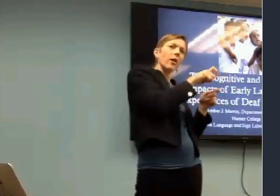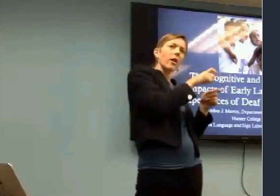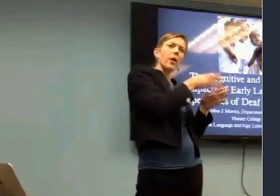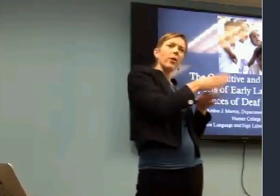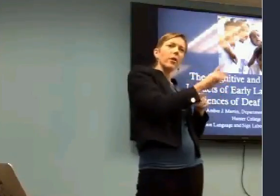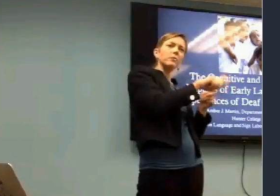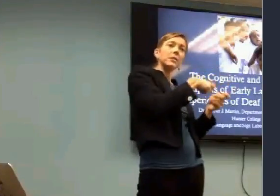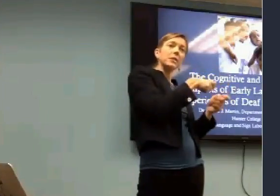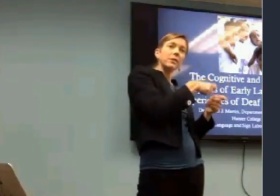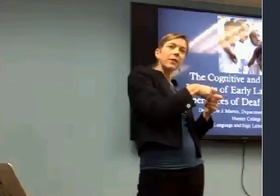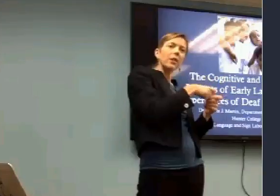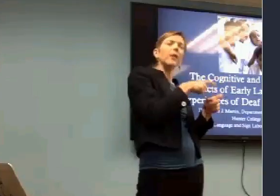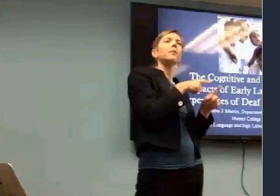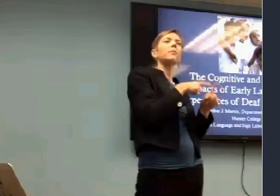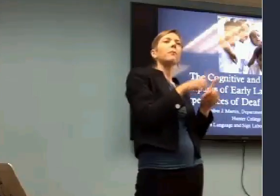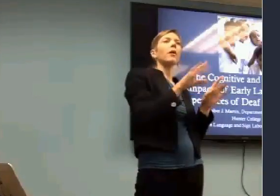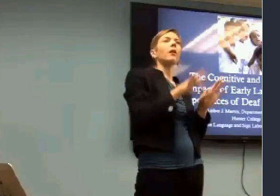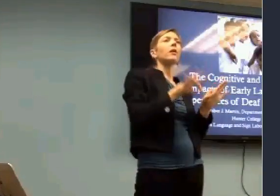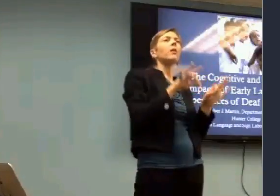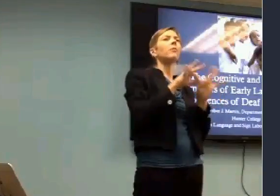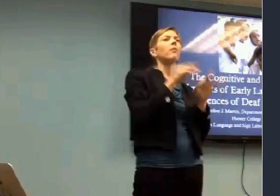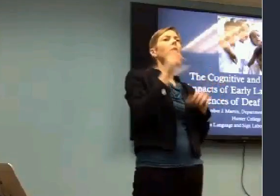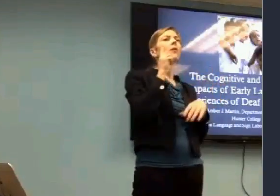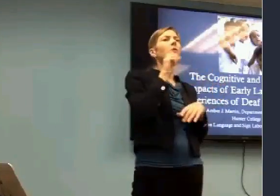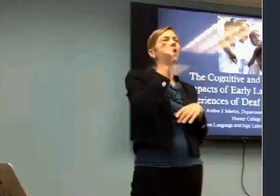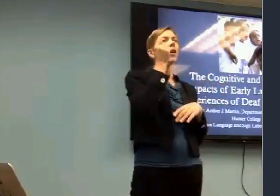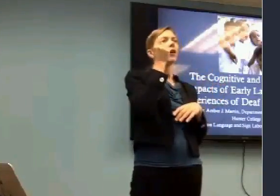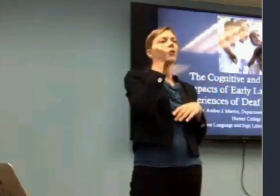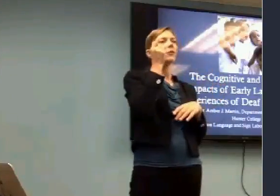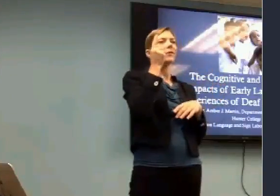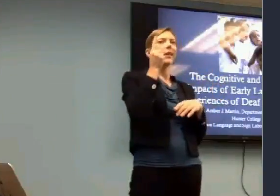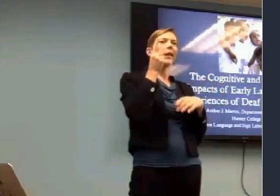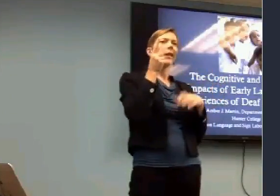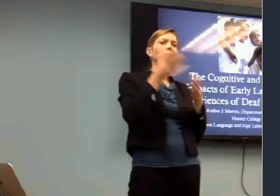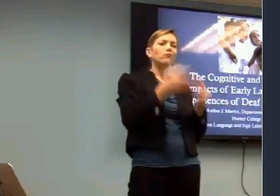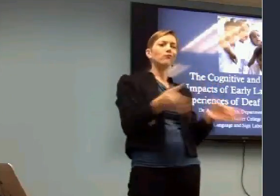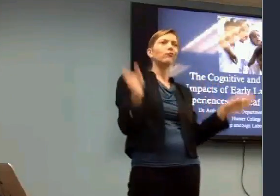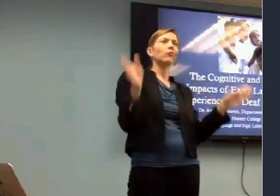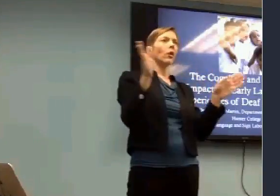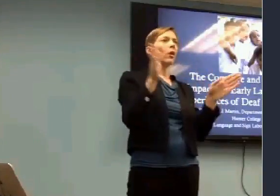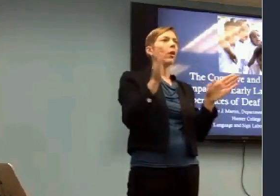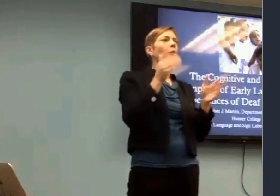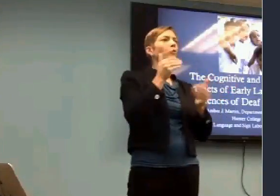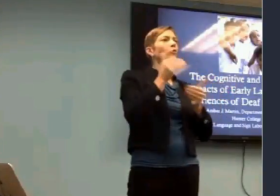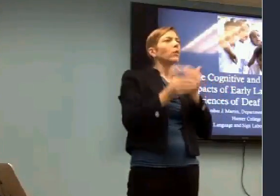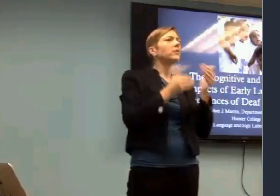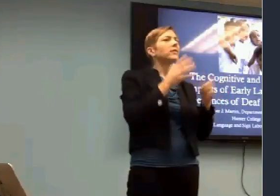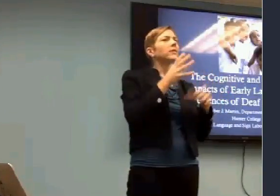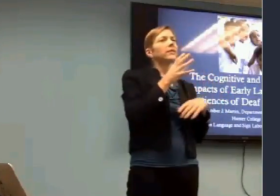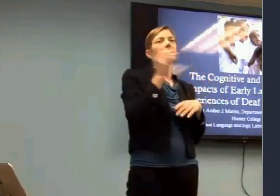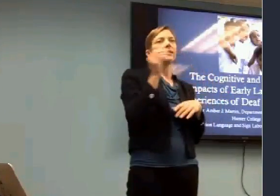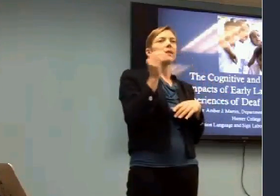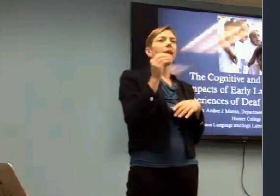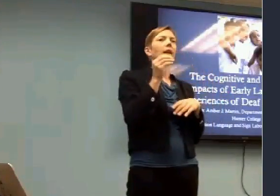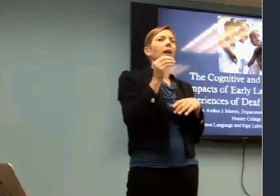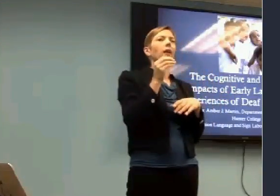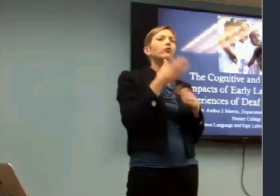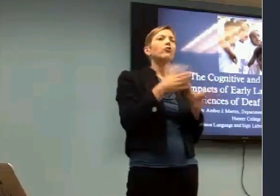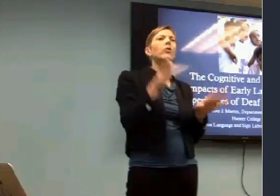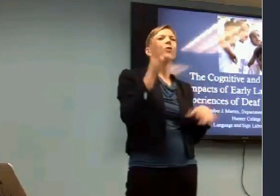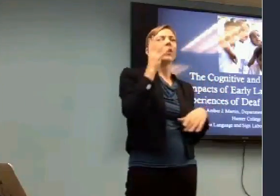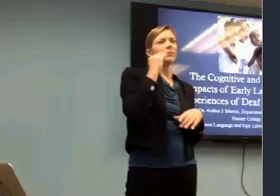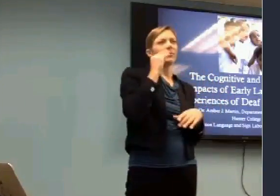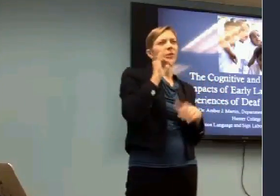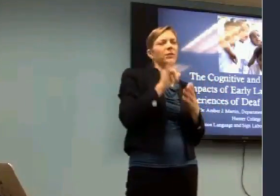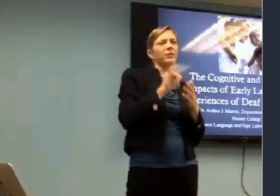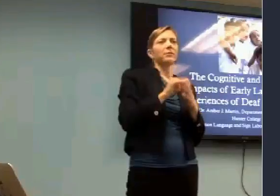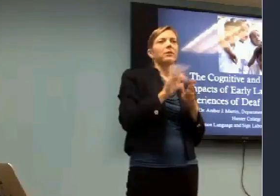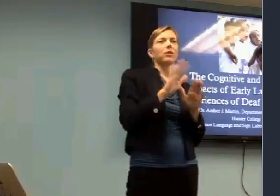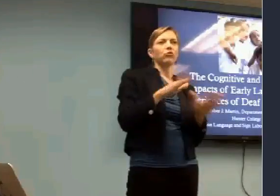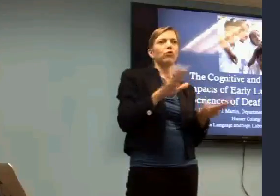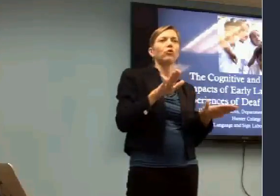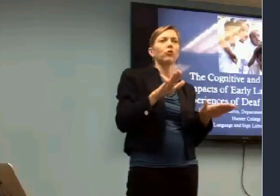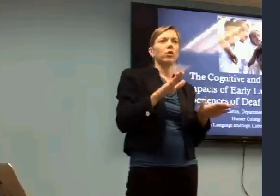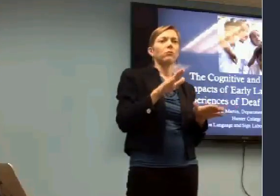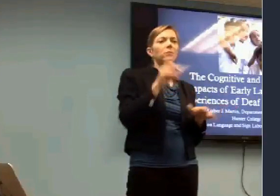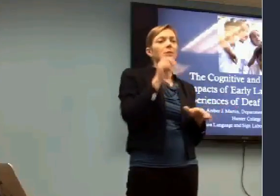other work that is quite important for the understanding of general processes and general